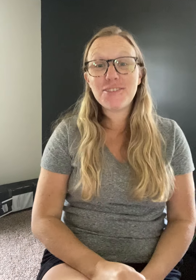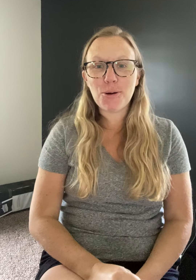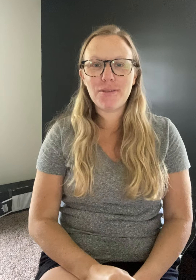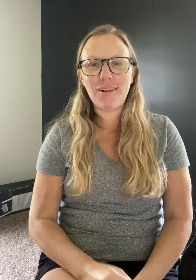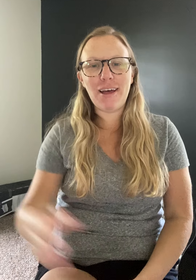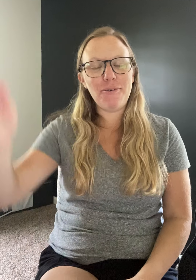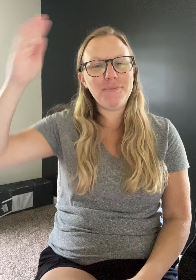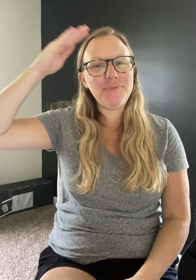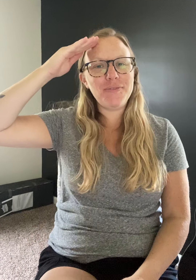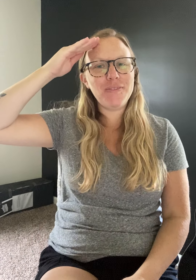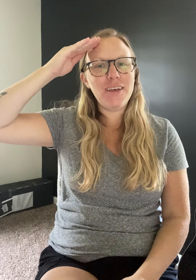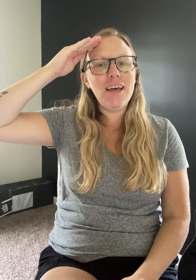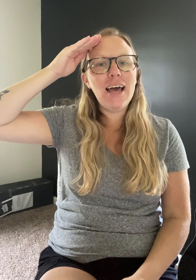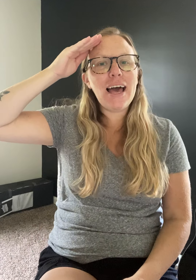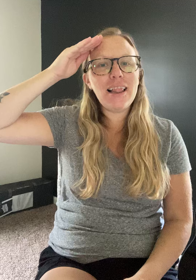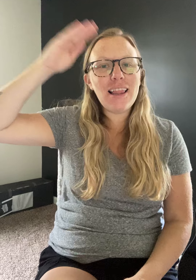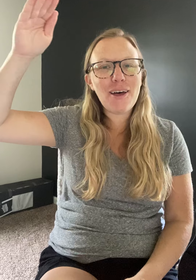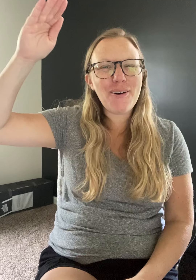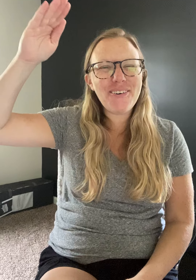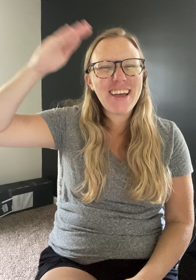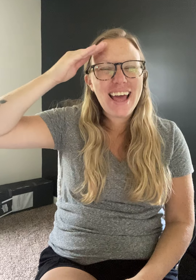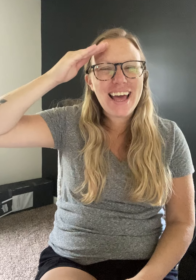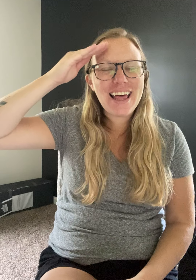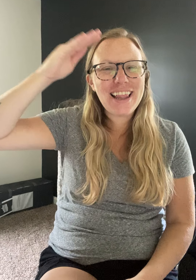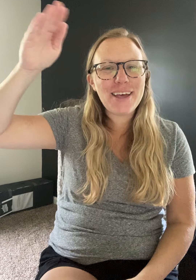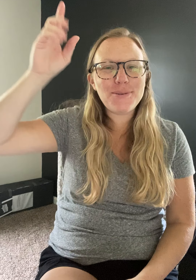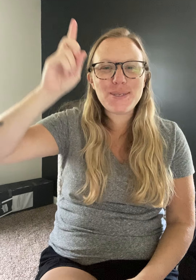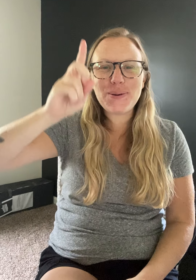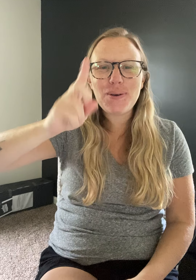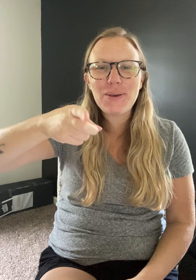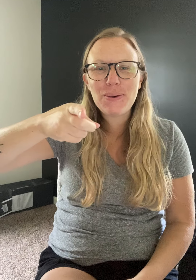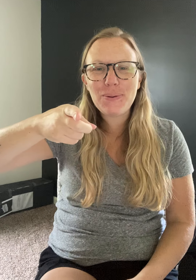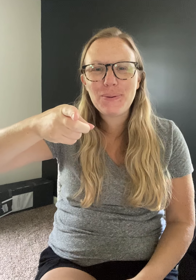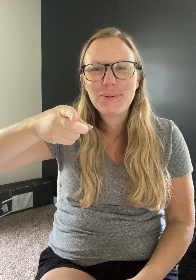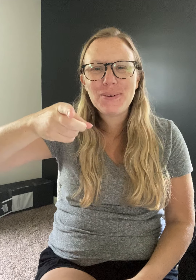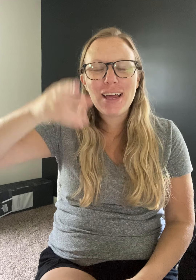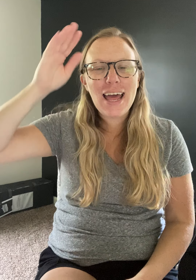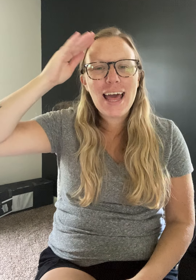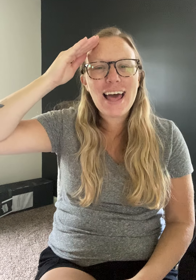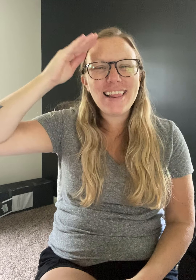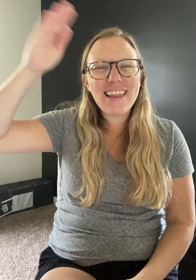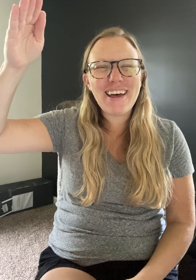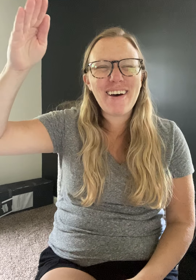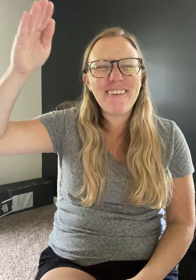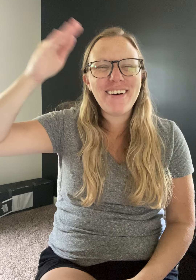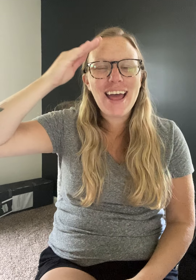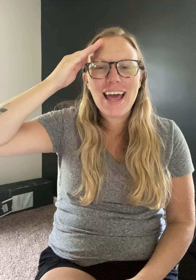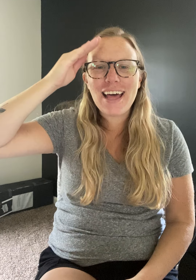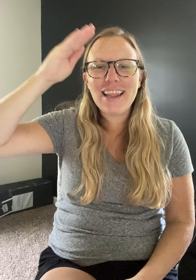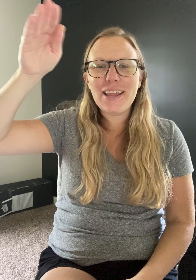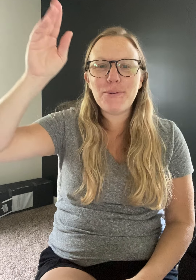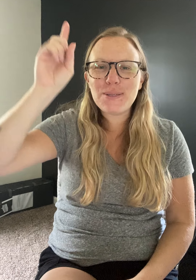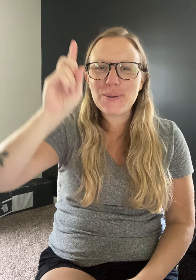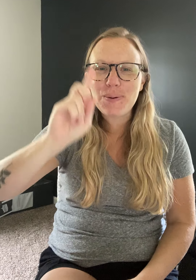start with hello. Hello, hello to you. Hello, hello to